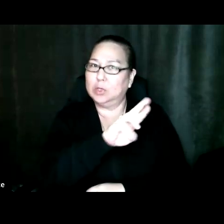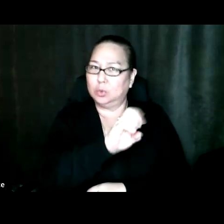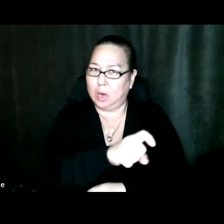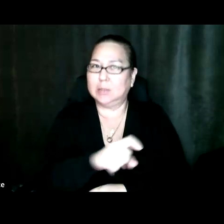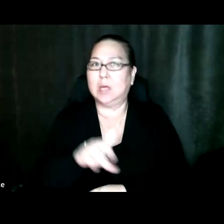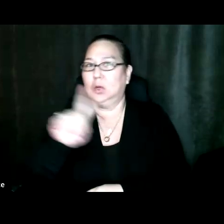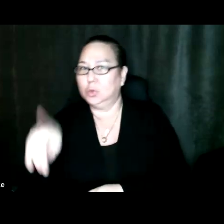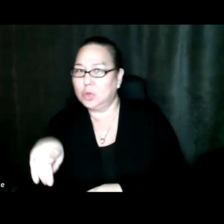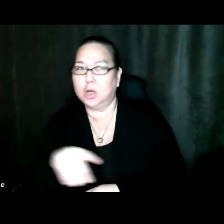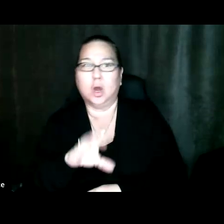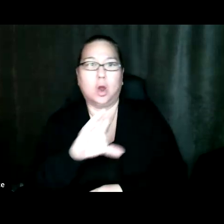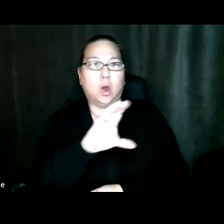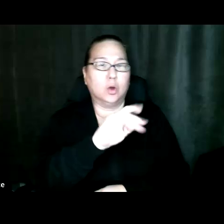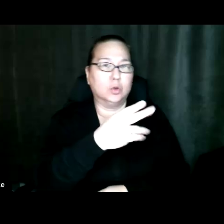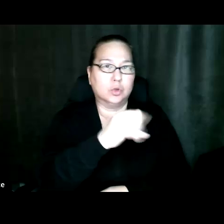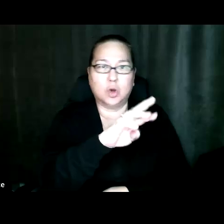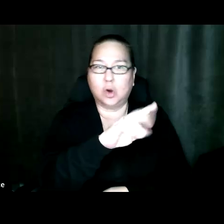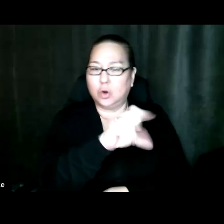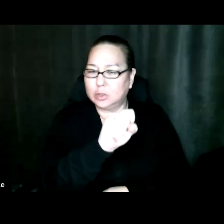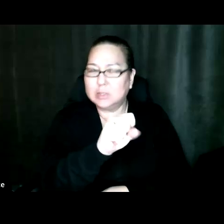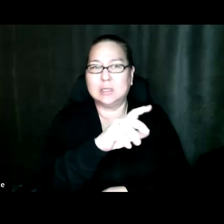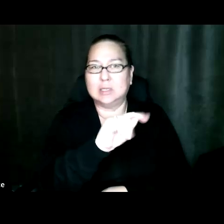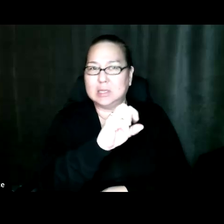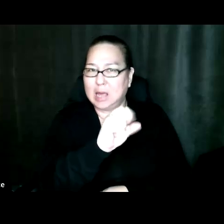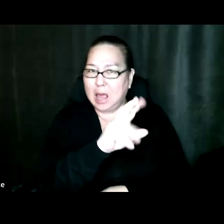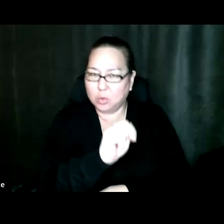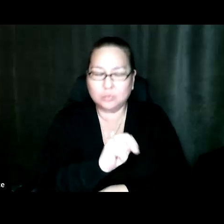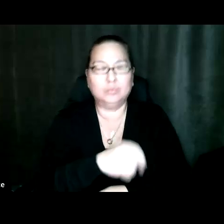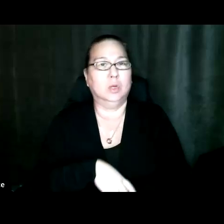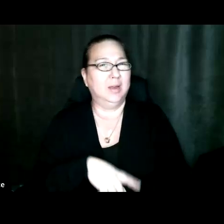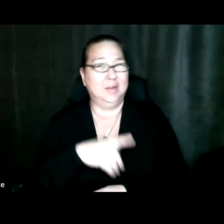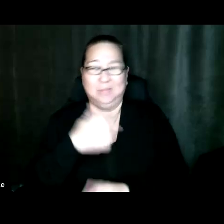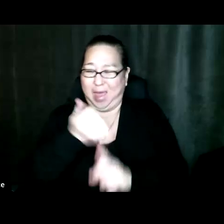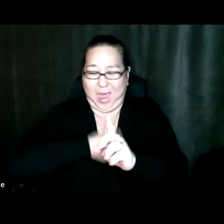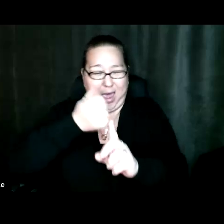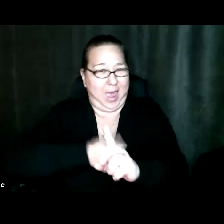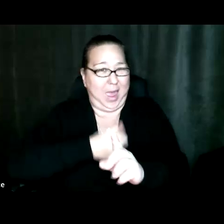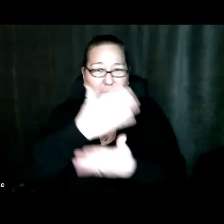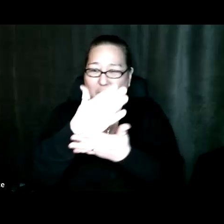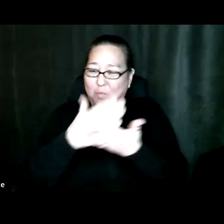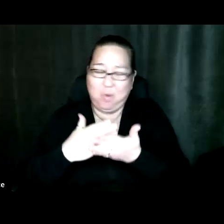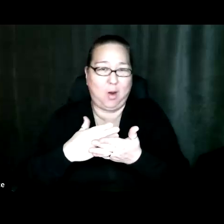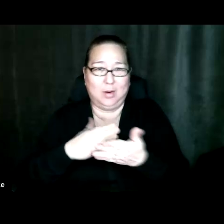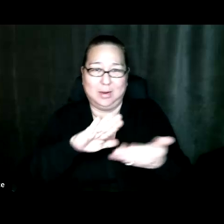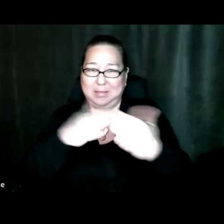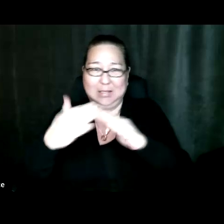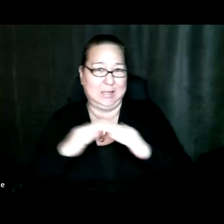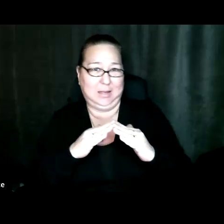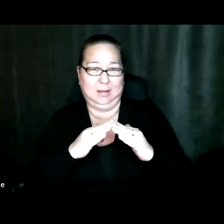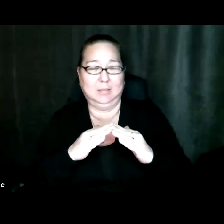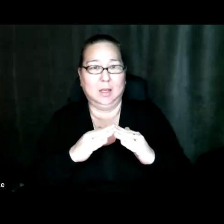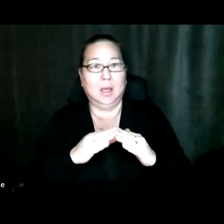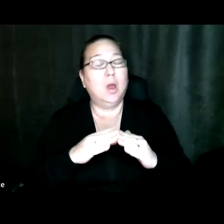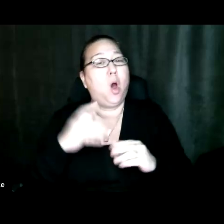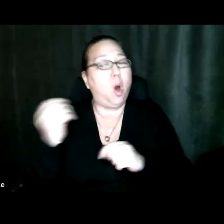Dorchester, Charlestown, all corners of the city. Every single child who lives in the city should have a